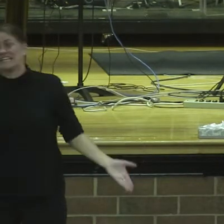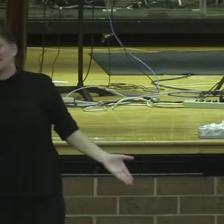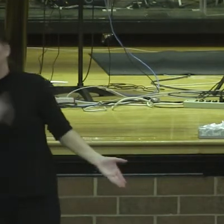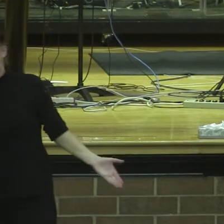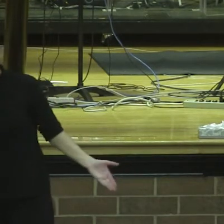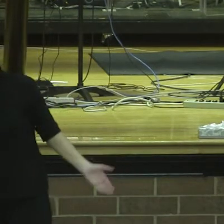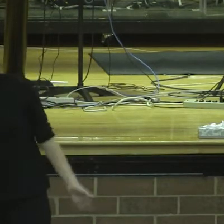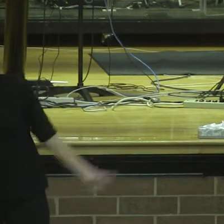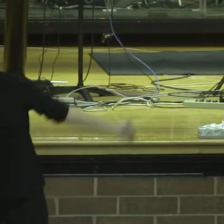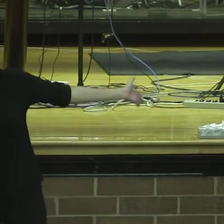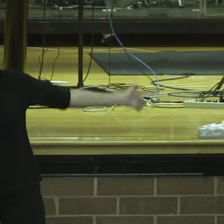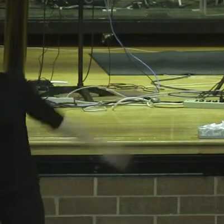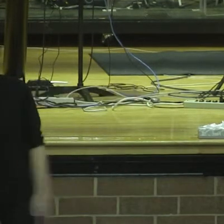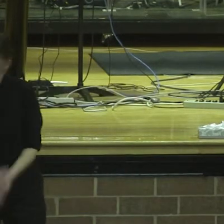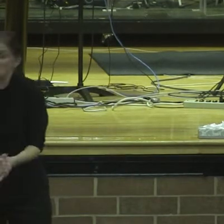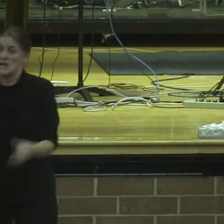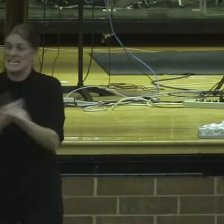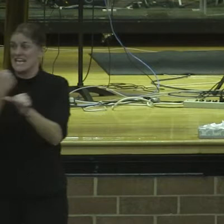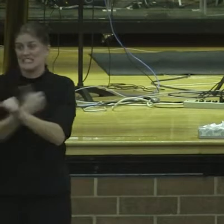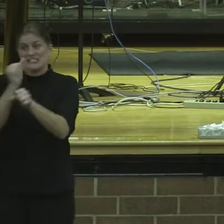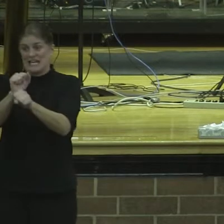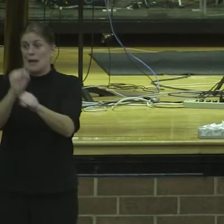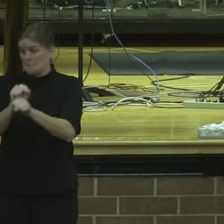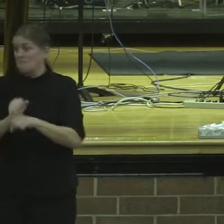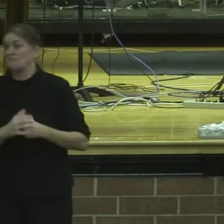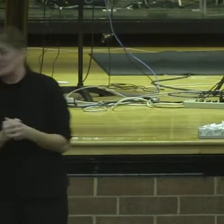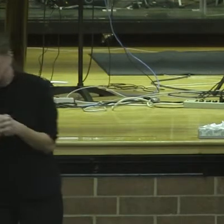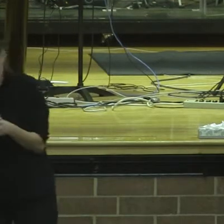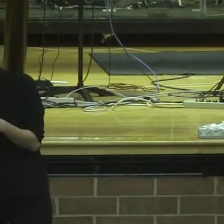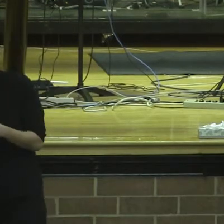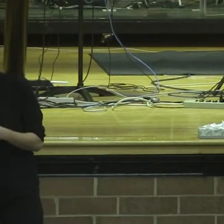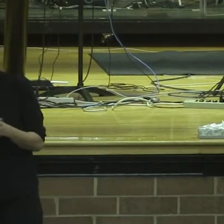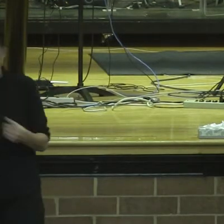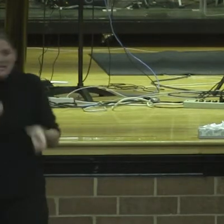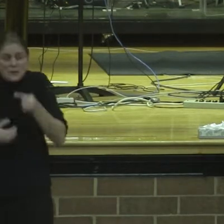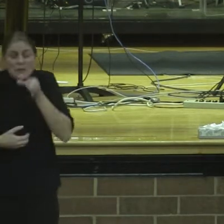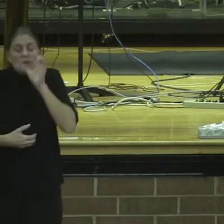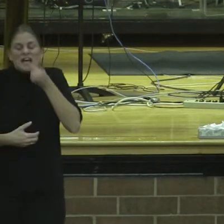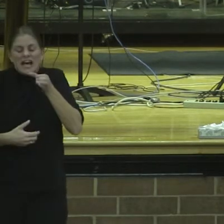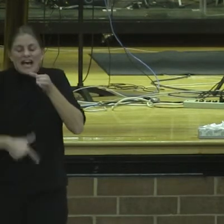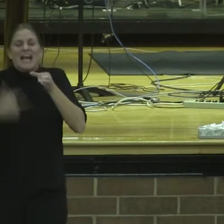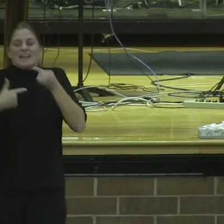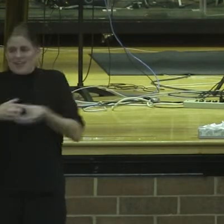Depends, I guess, on how good the king was, whether or not there was a lot of issues about whether that was a dangerous job or not. But it